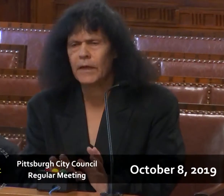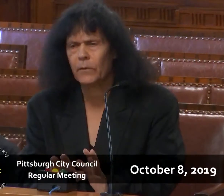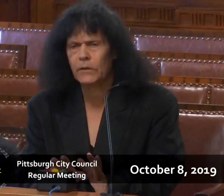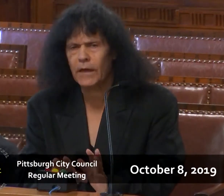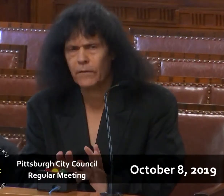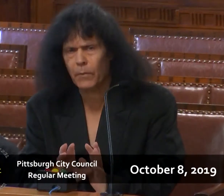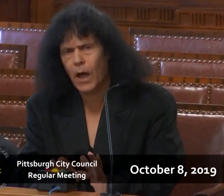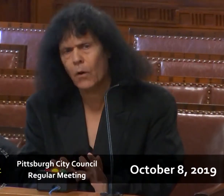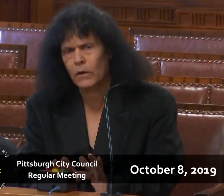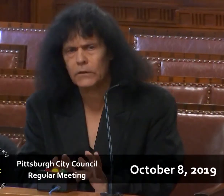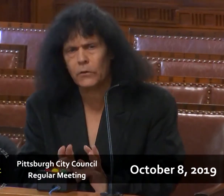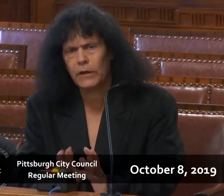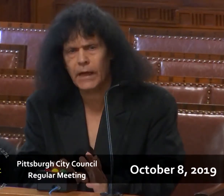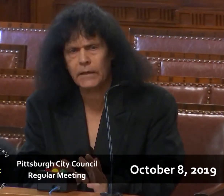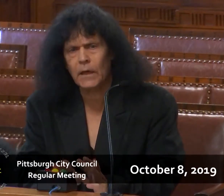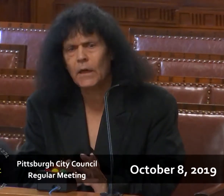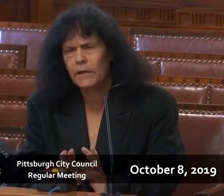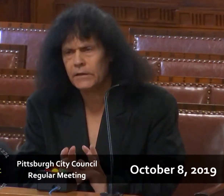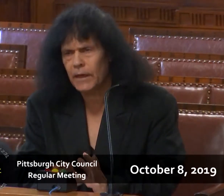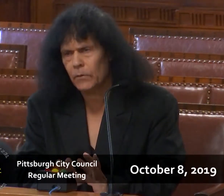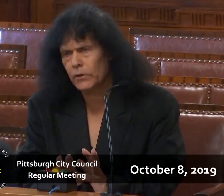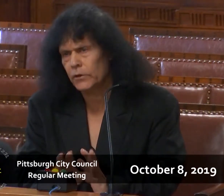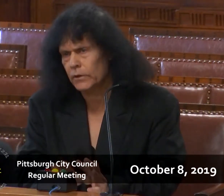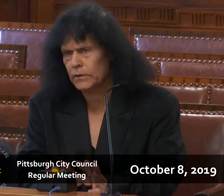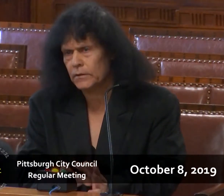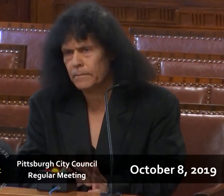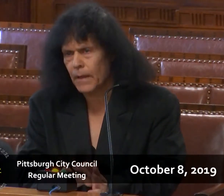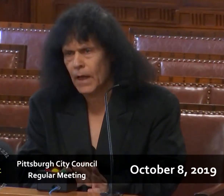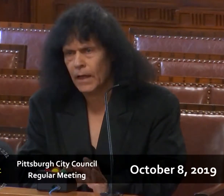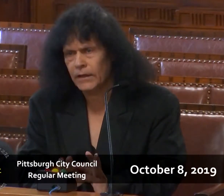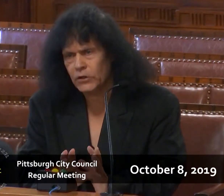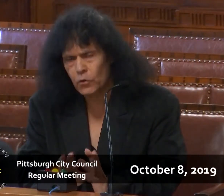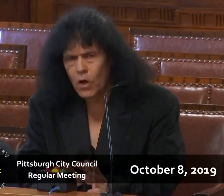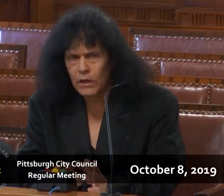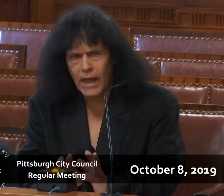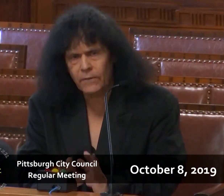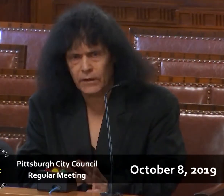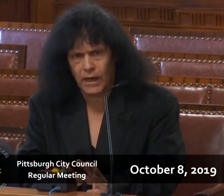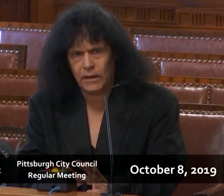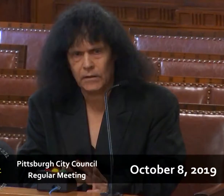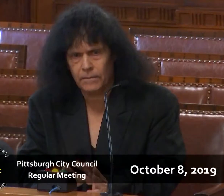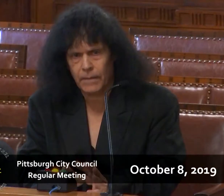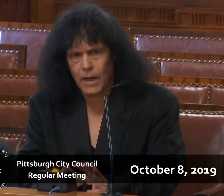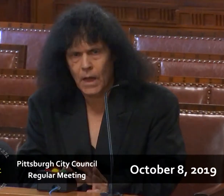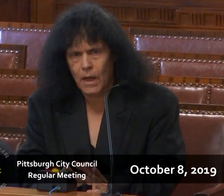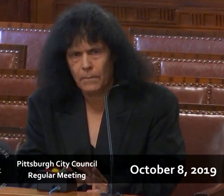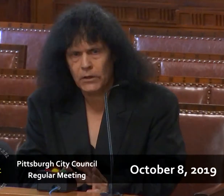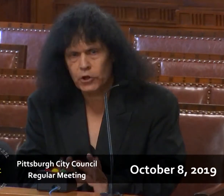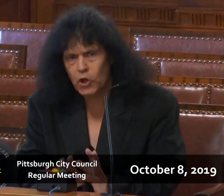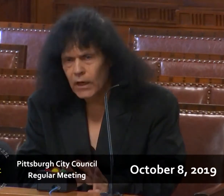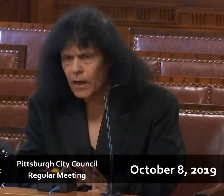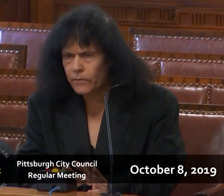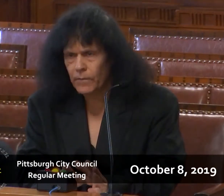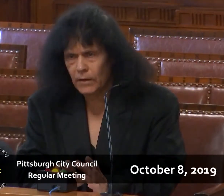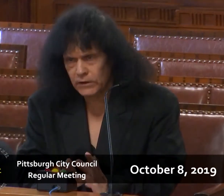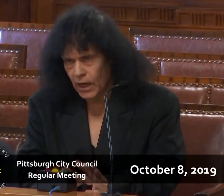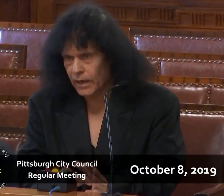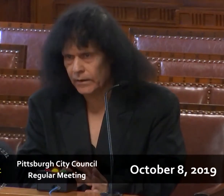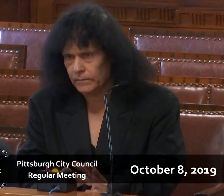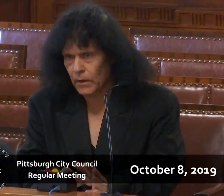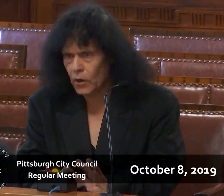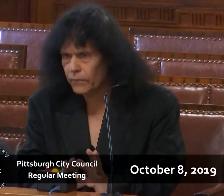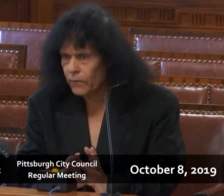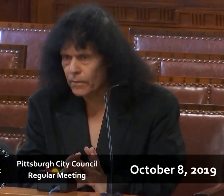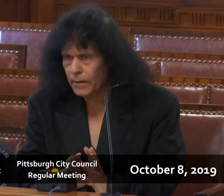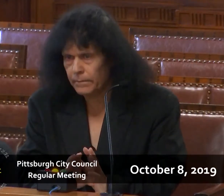people in these neighborhoods have the power to create these neighborhood units. And I strongly advocate it, but it should not come from